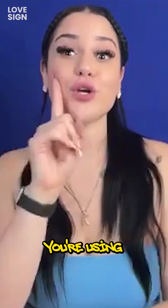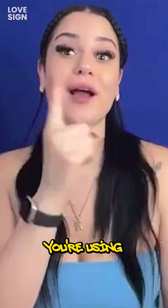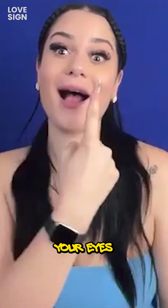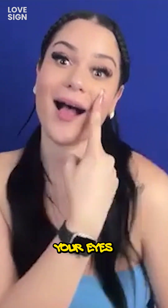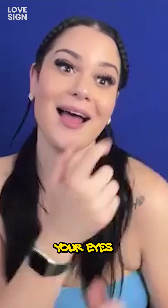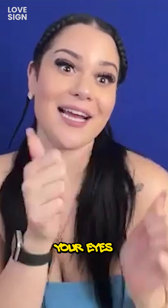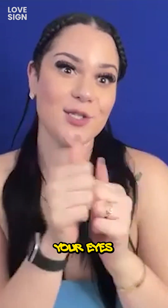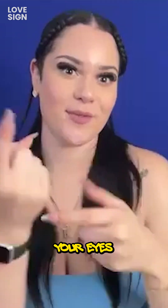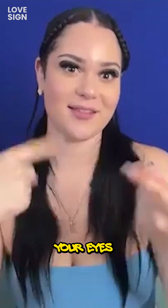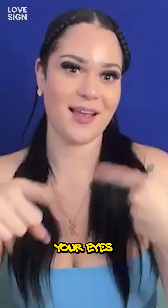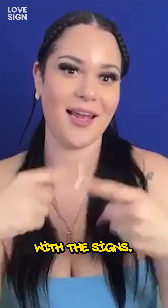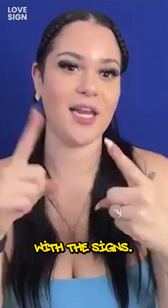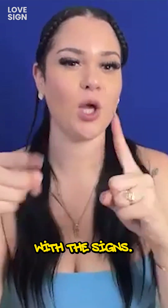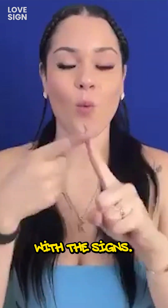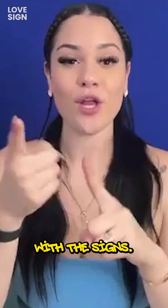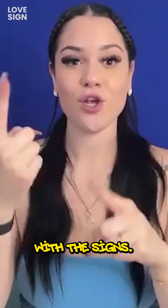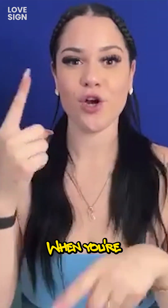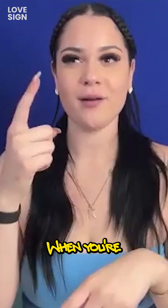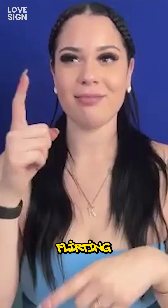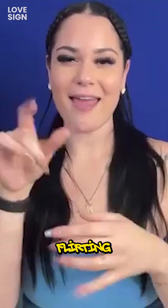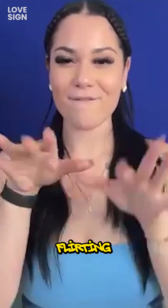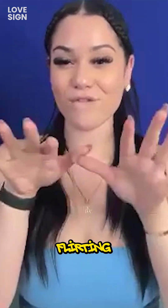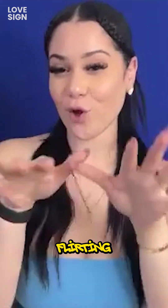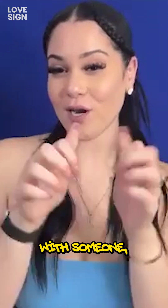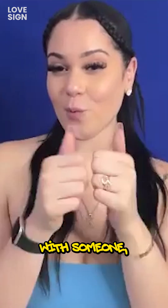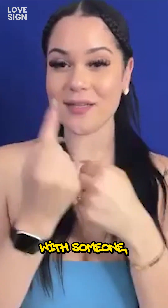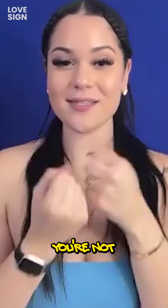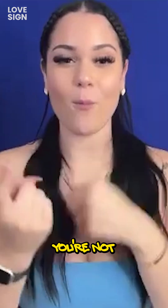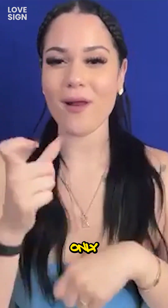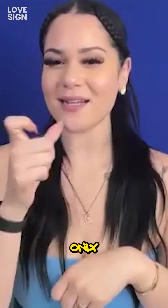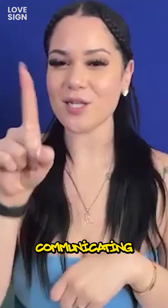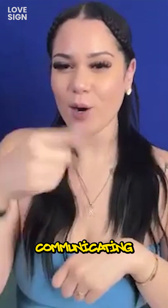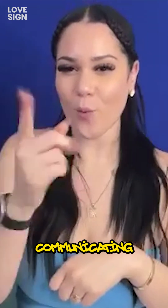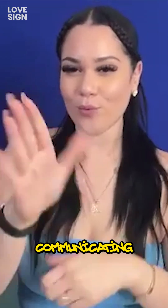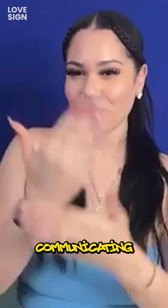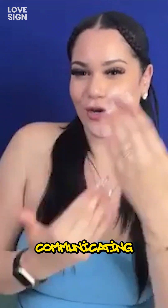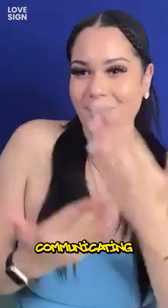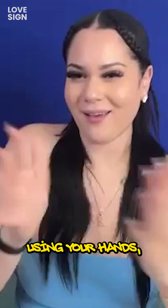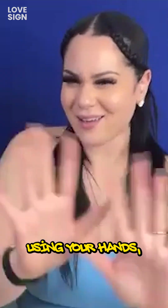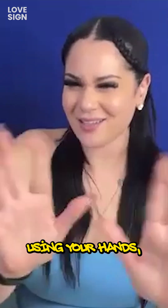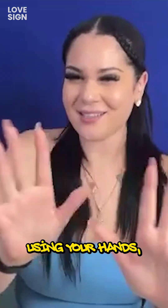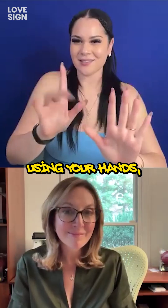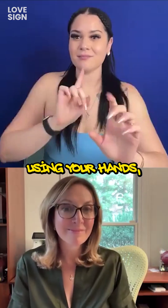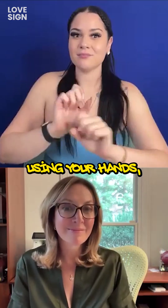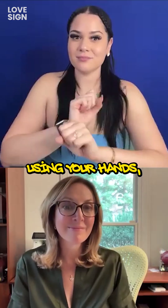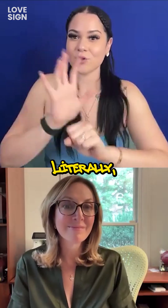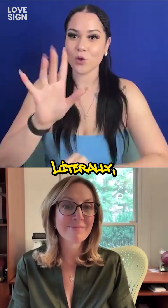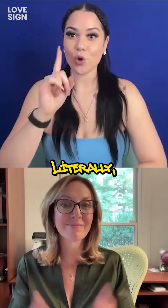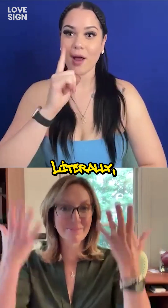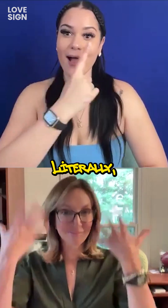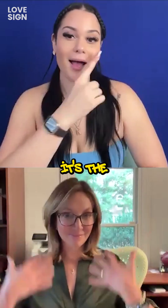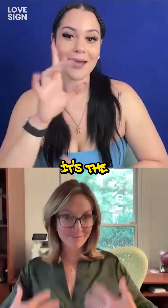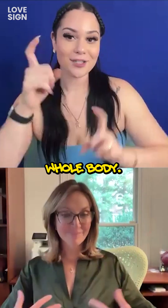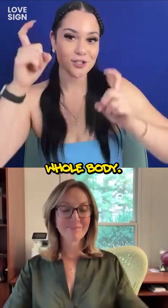vibe. You're using your eyes with the signs. When you're flirting with someone, you're not only communicating using your hands,